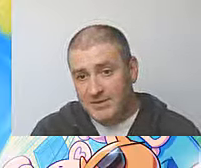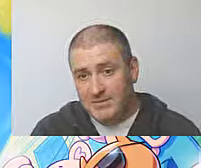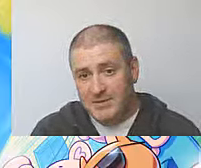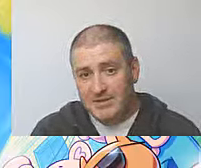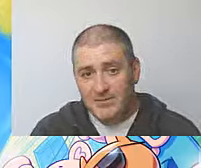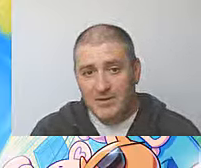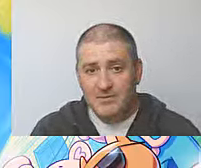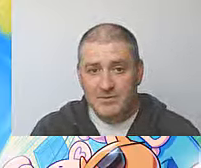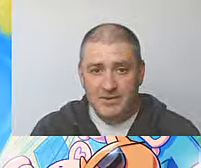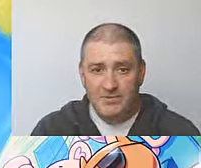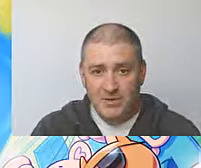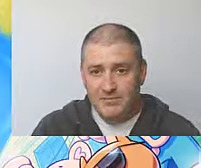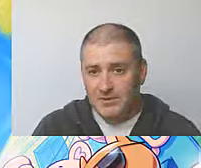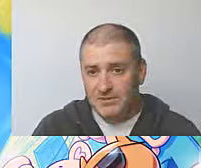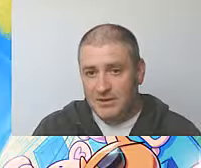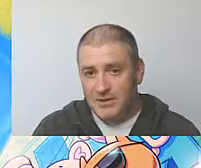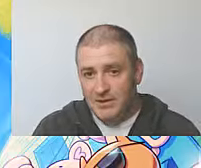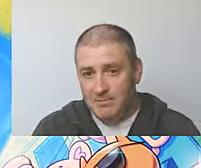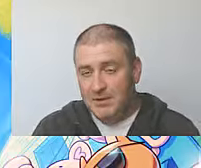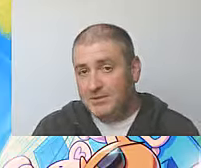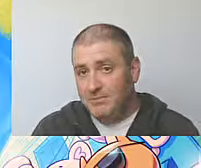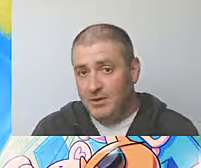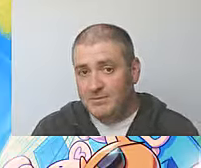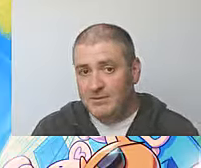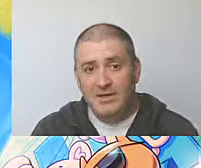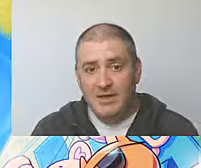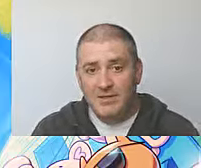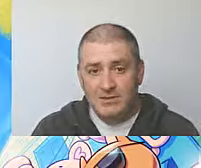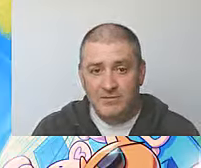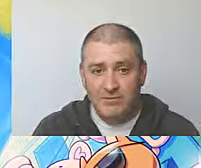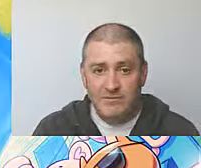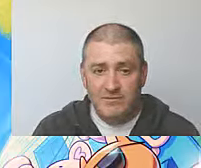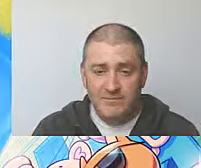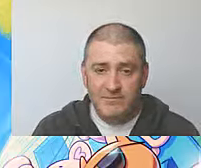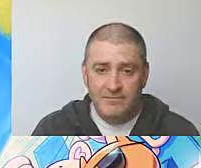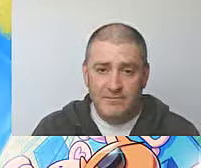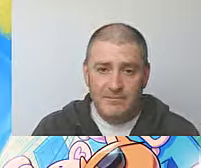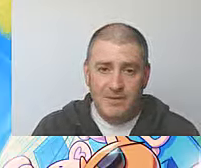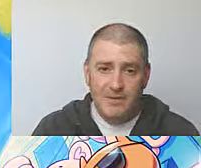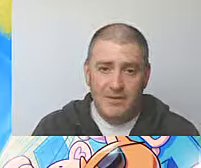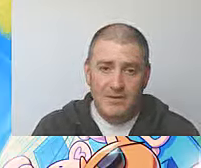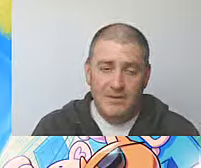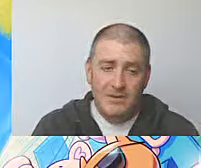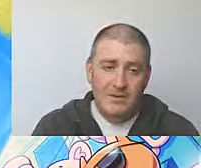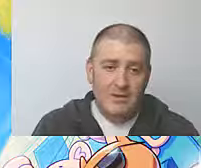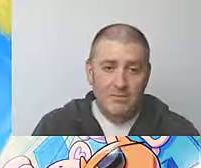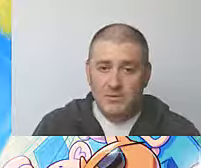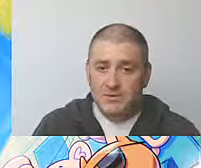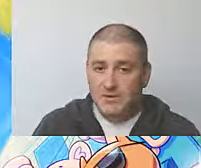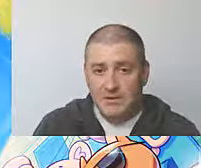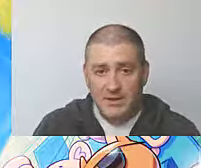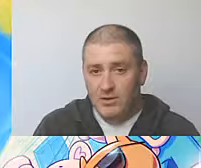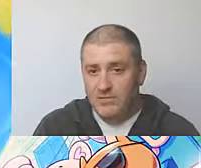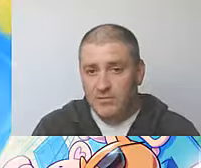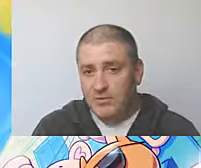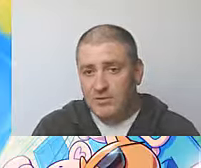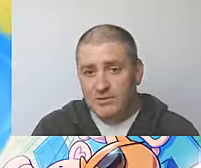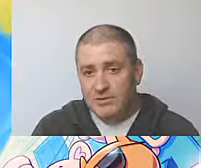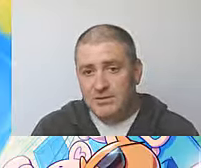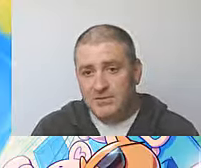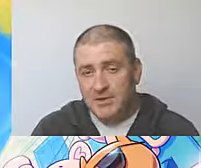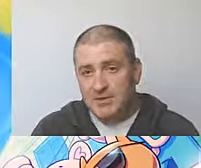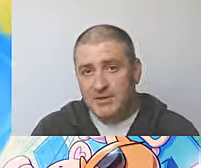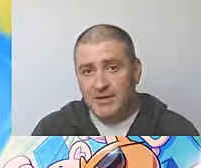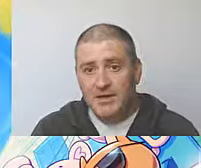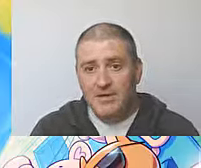Rhythm fans have been eating well between Rhythm Doctor, Bits and Bops, and Agents of Groove. And more still like God of War,